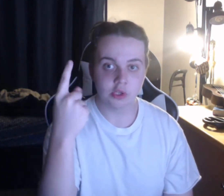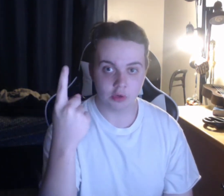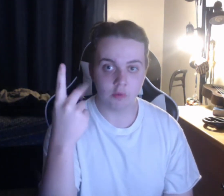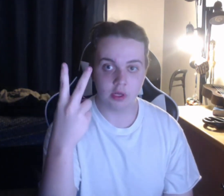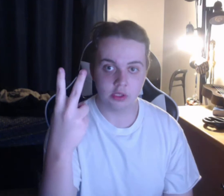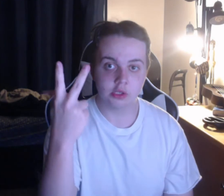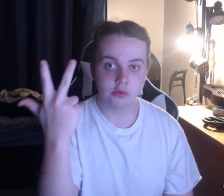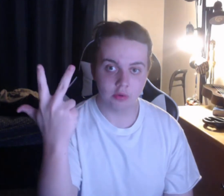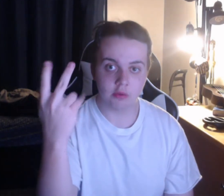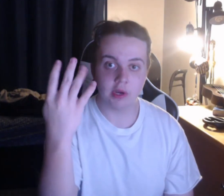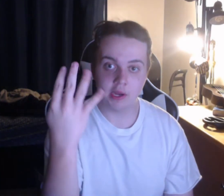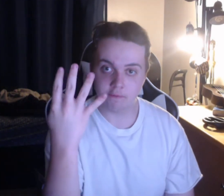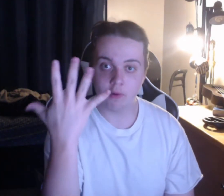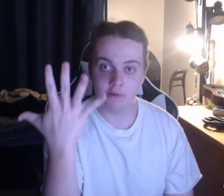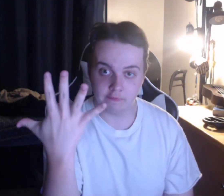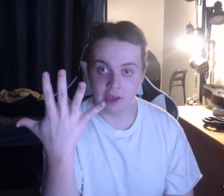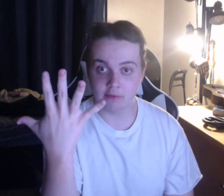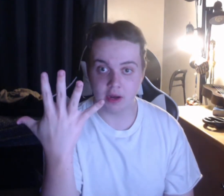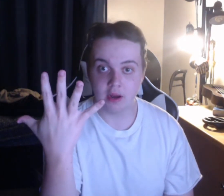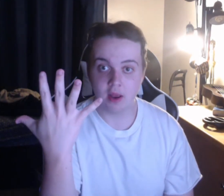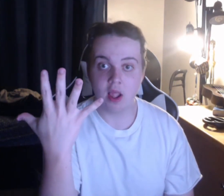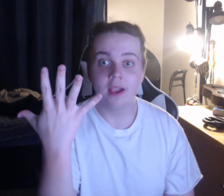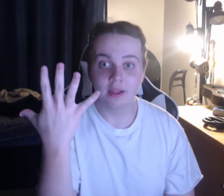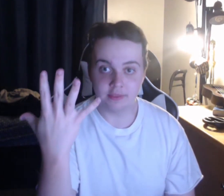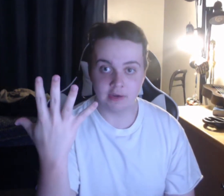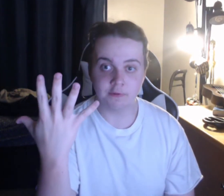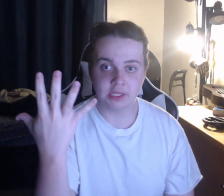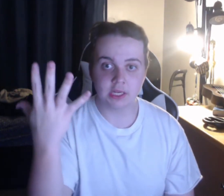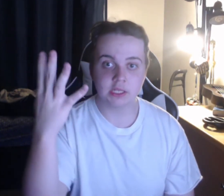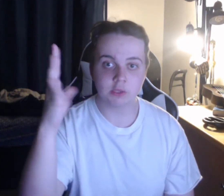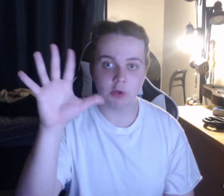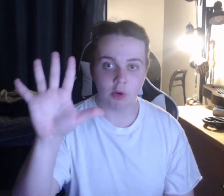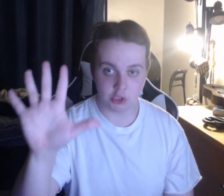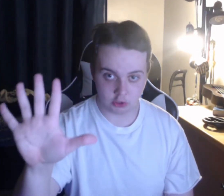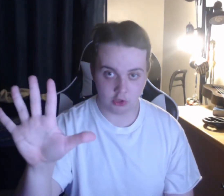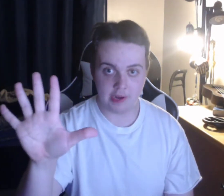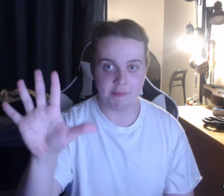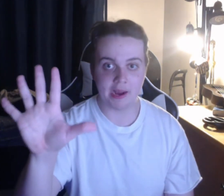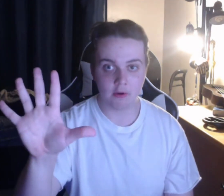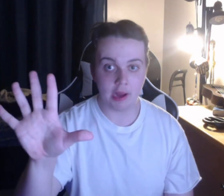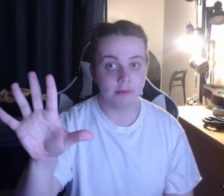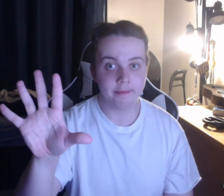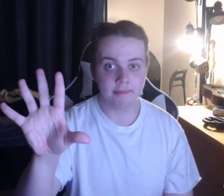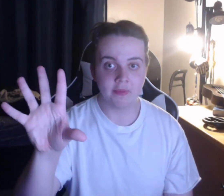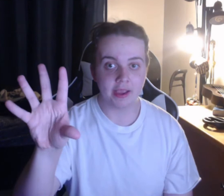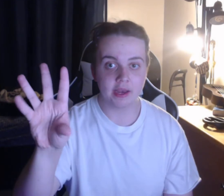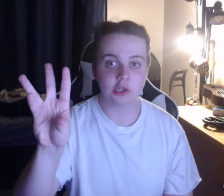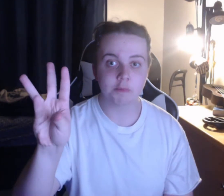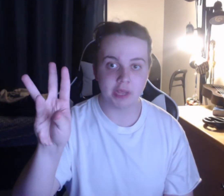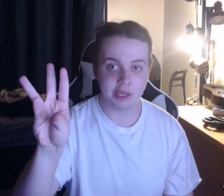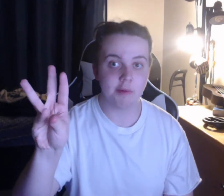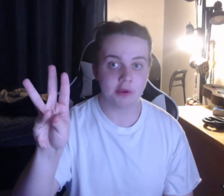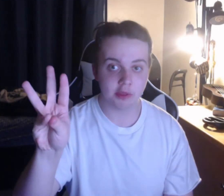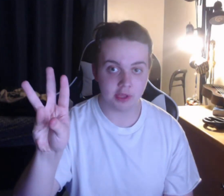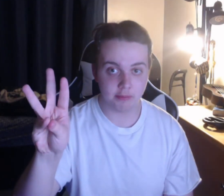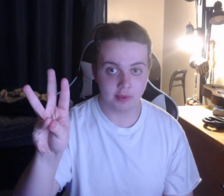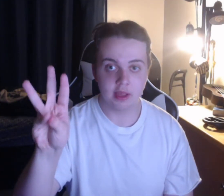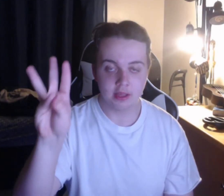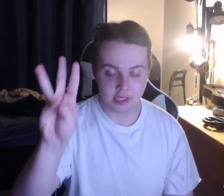1, 2, 3, 4, 5, right? Then for 6, this is when you want to turn your hand back around and connect your pinky with your thumb. This